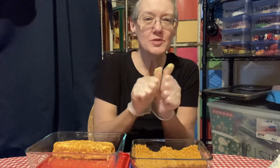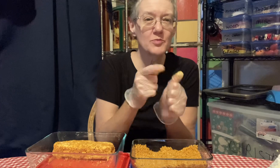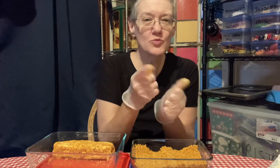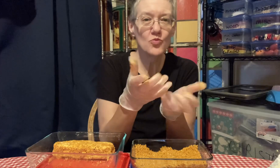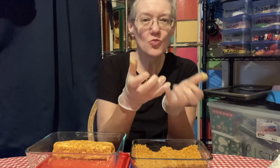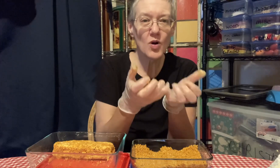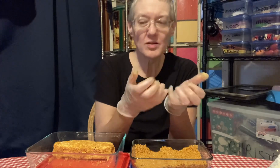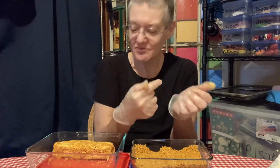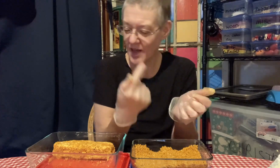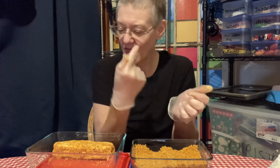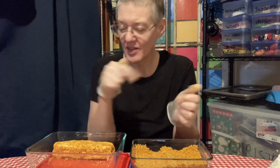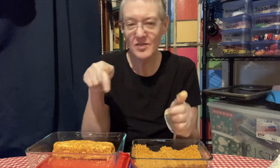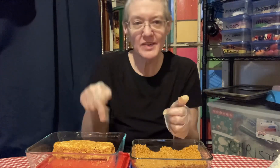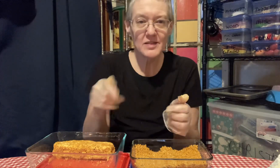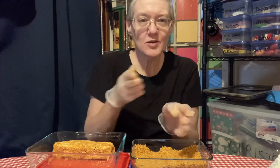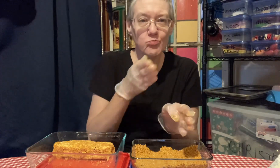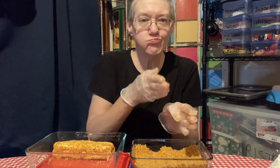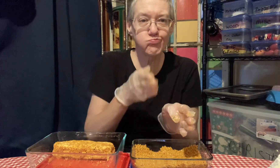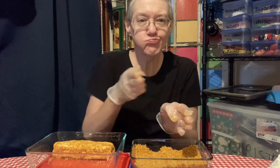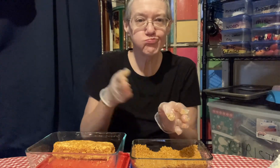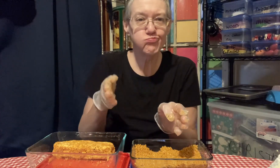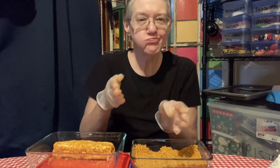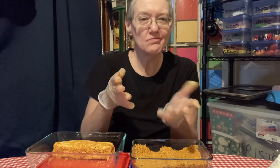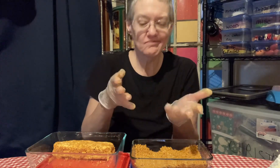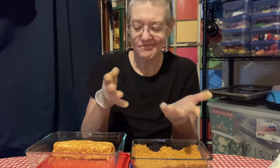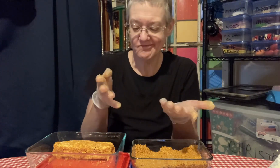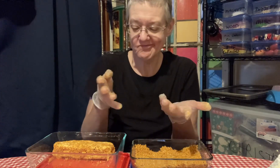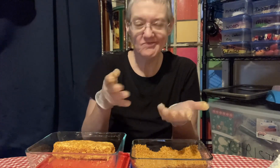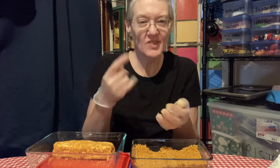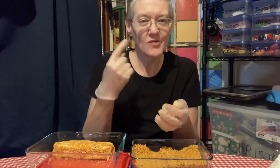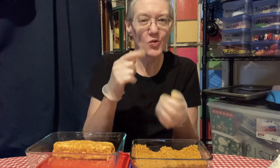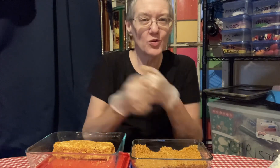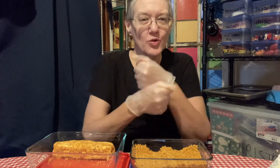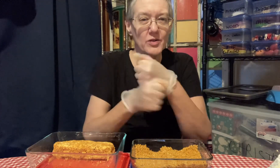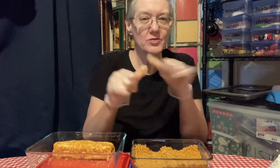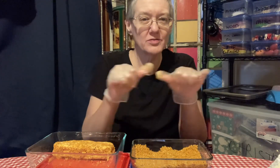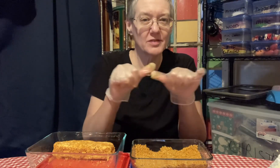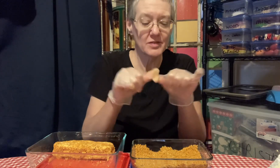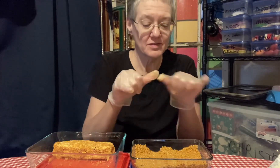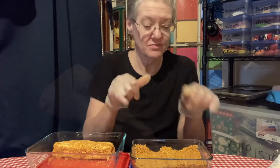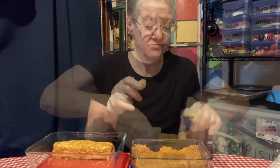You can make any shape you want. I think this will be good for slicing and putting on those little crackers.